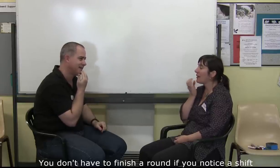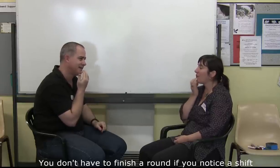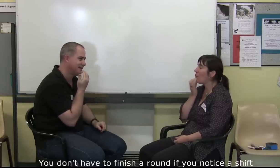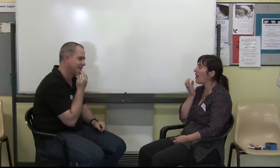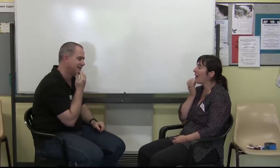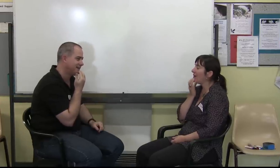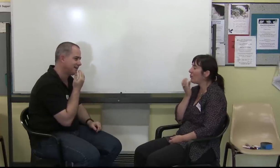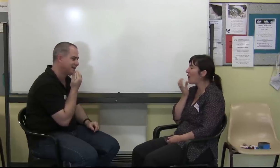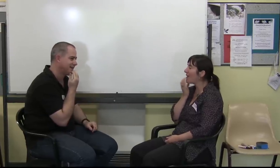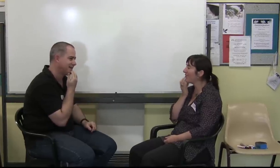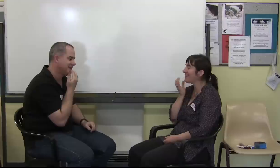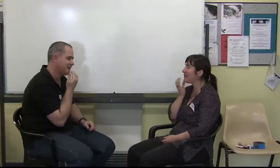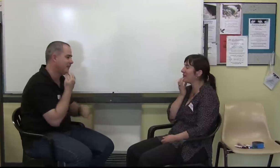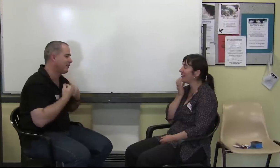Why? Why is it happening?